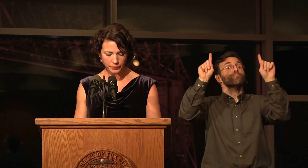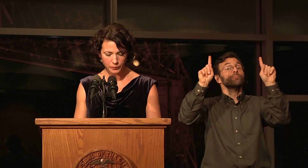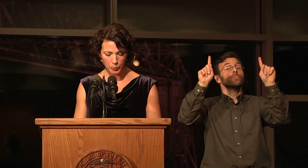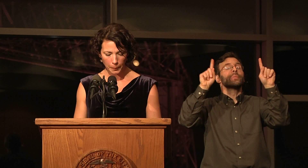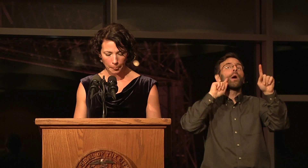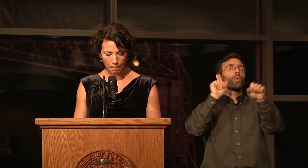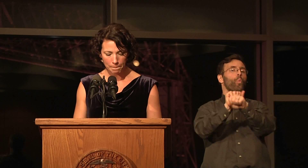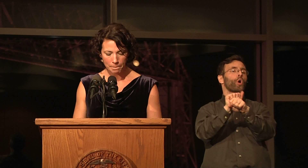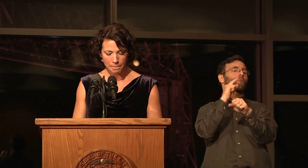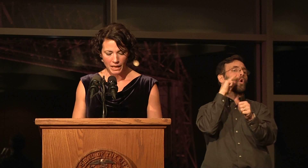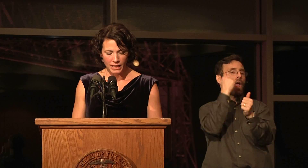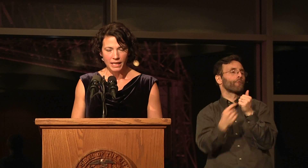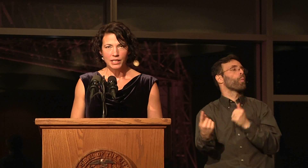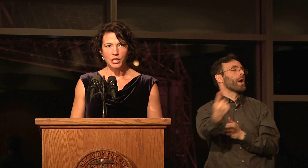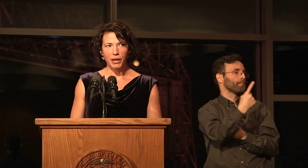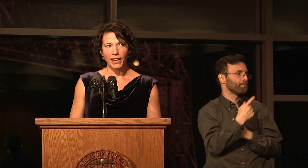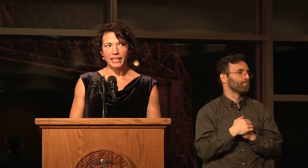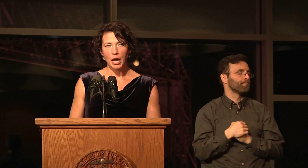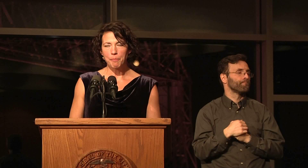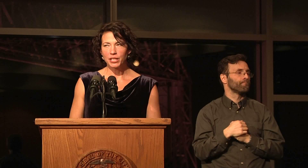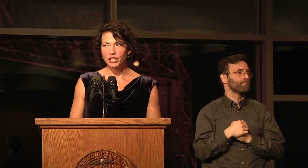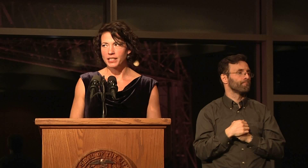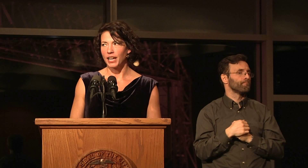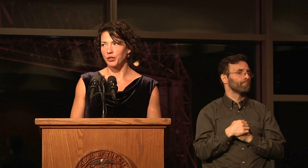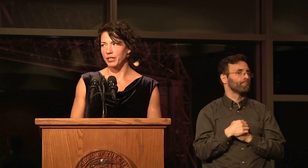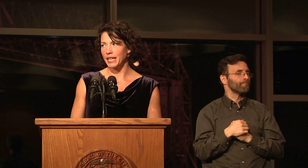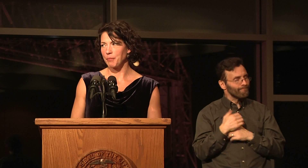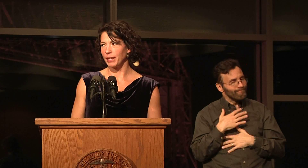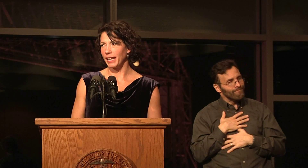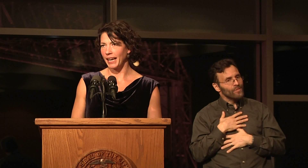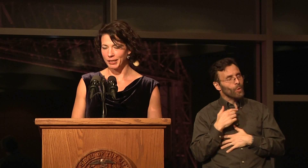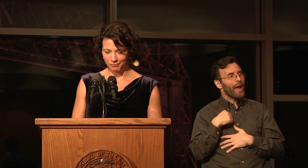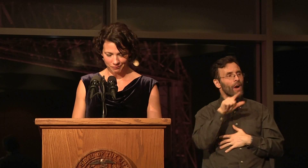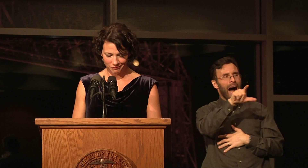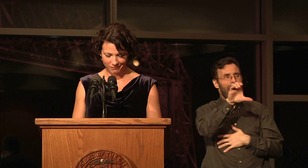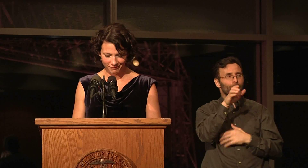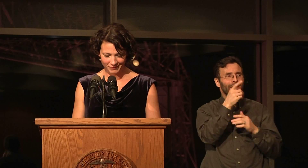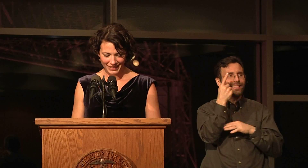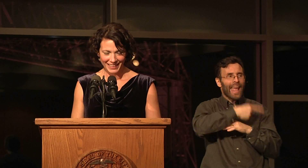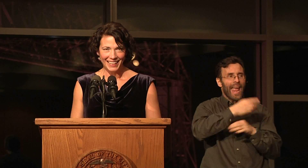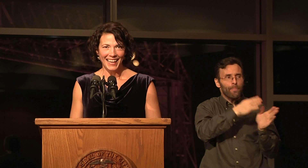everyone. So I've got an ambitious 100-day plan,